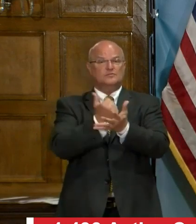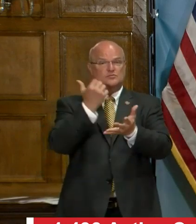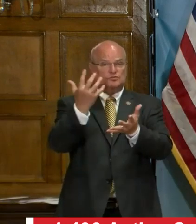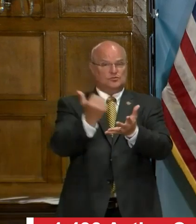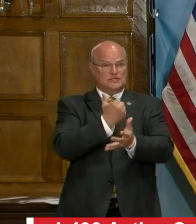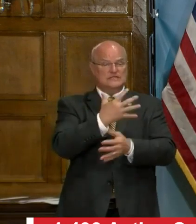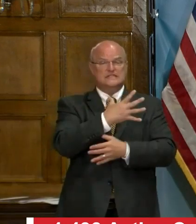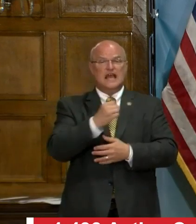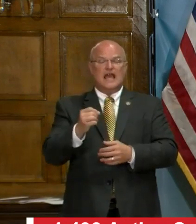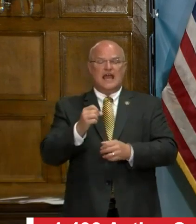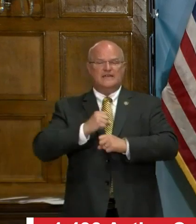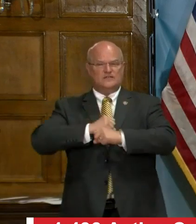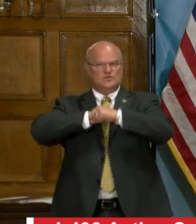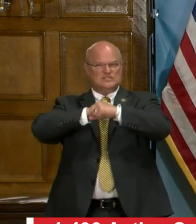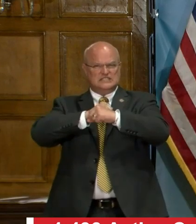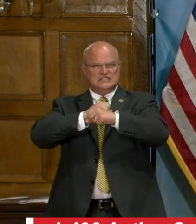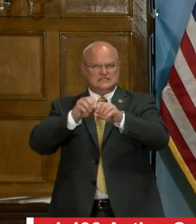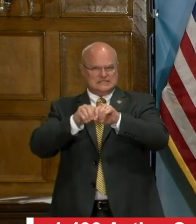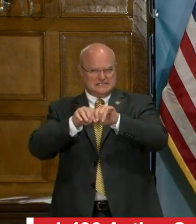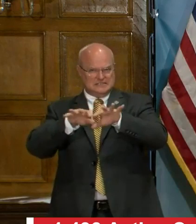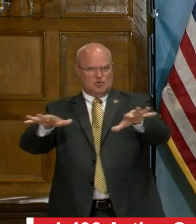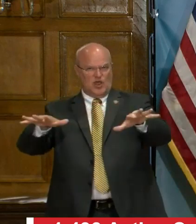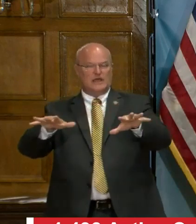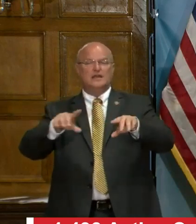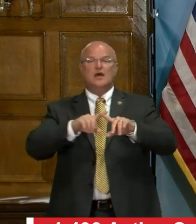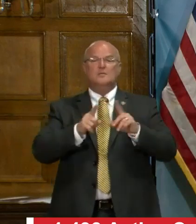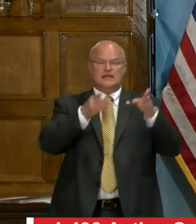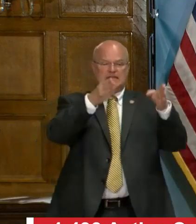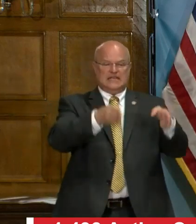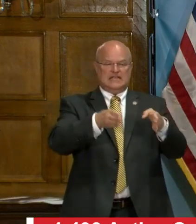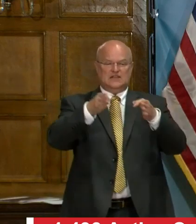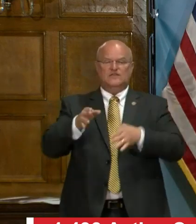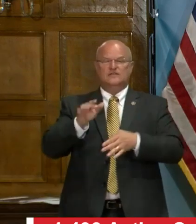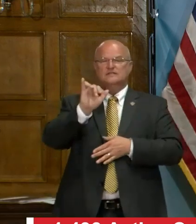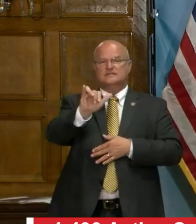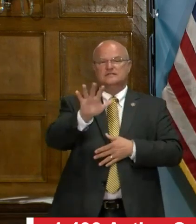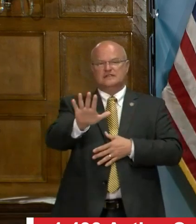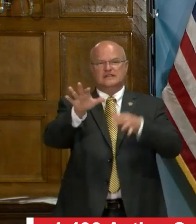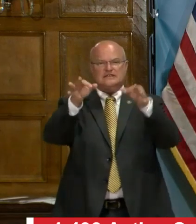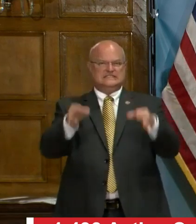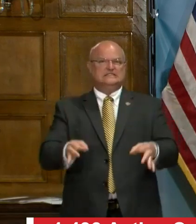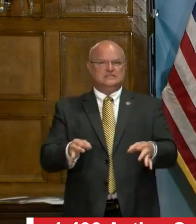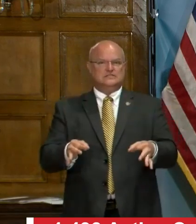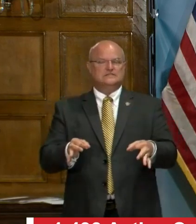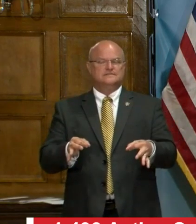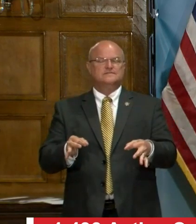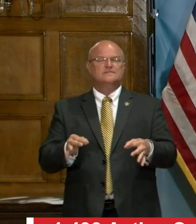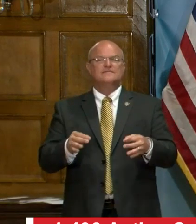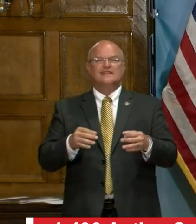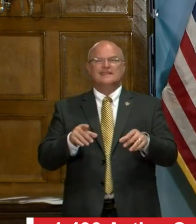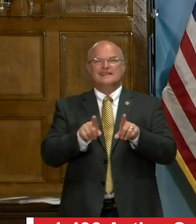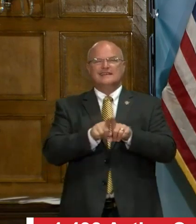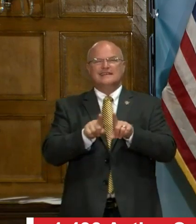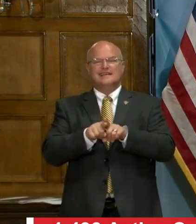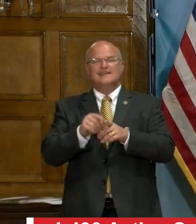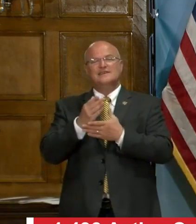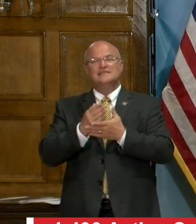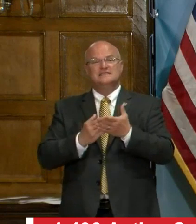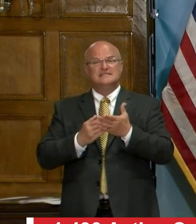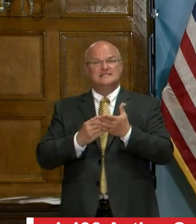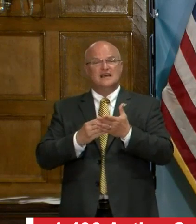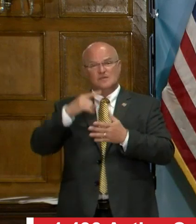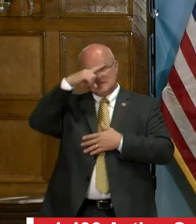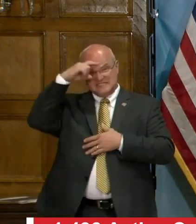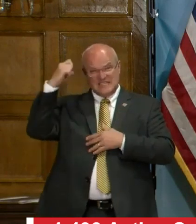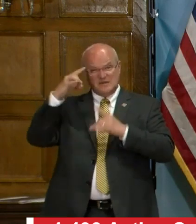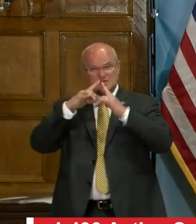opportunities and the resistance to the spread, but individuals are still going to make their decisions. And even some summer